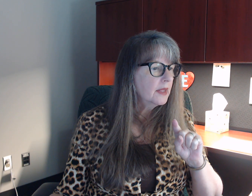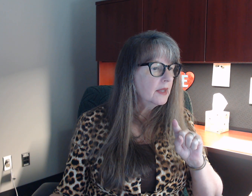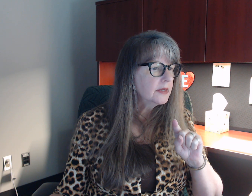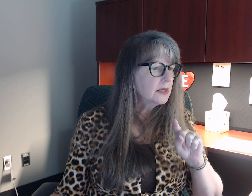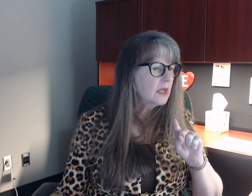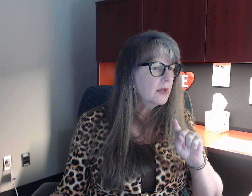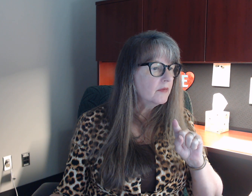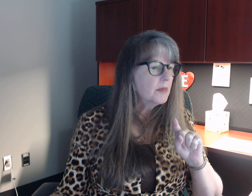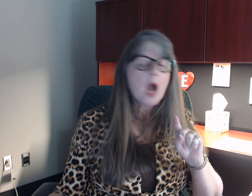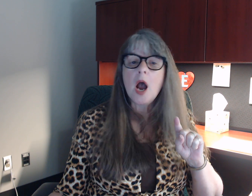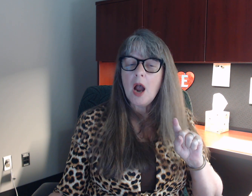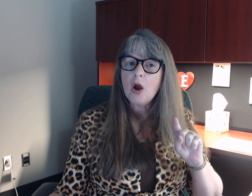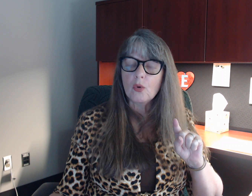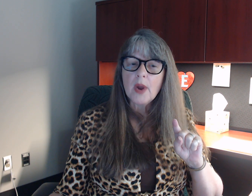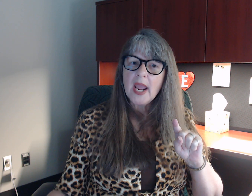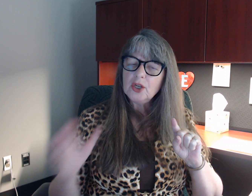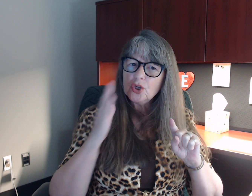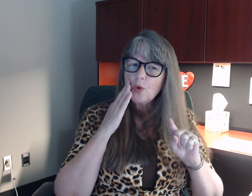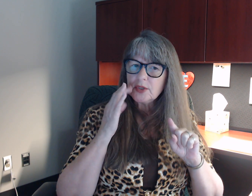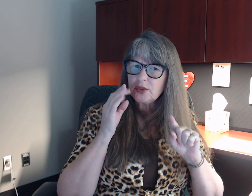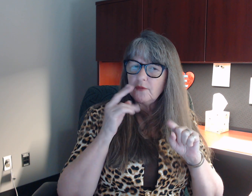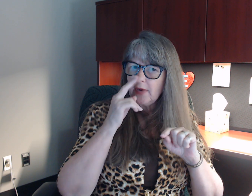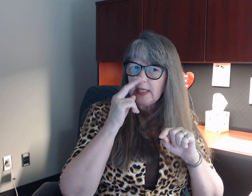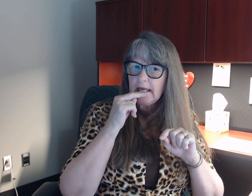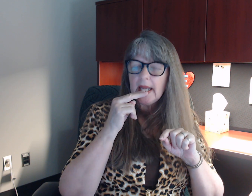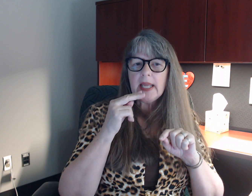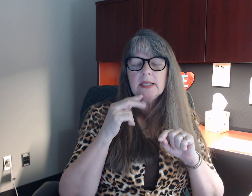I did a lot of them. Oh, and what's so funny is